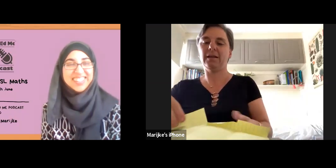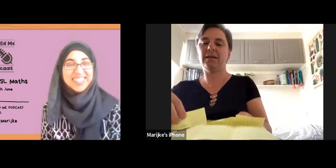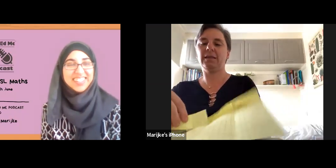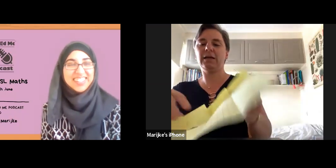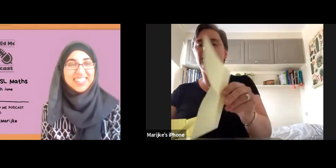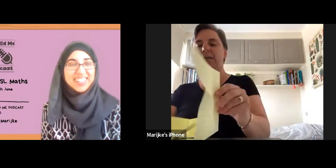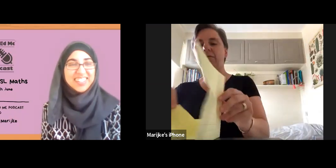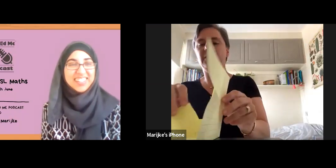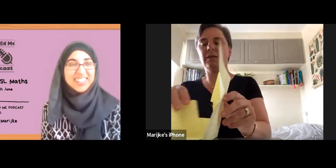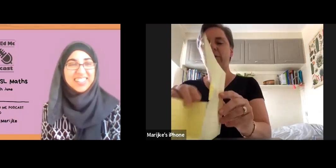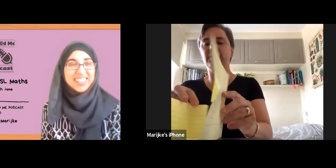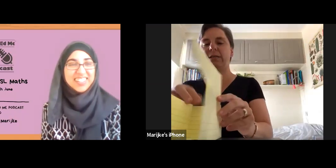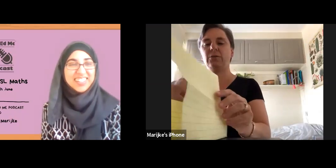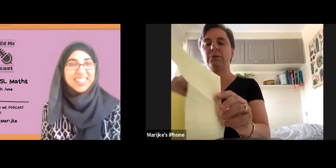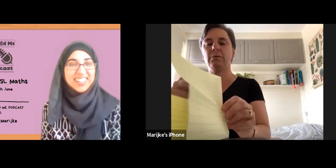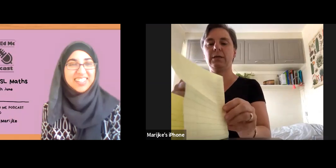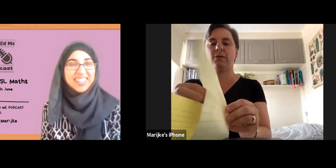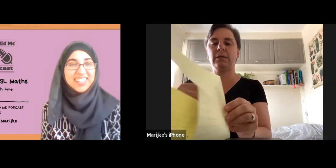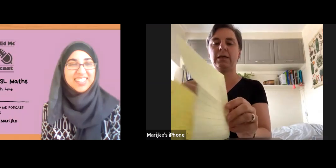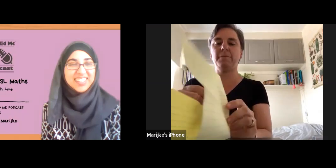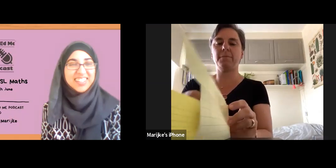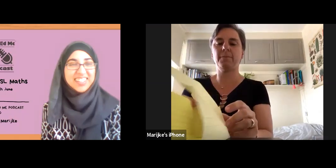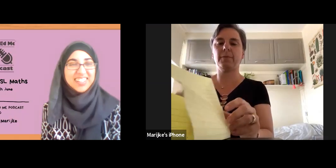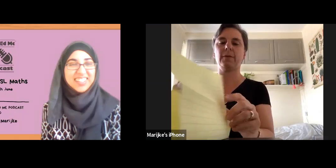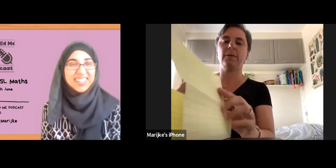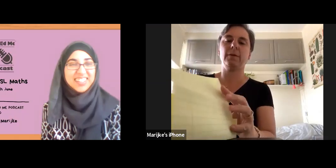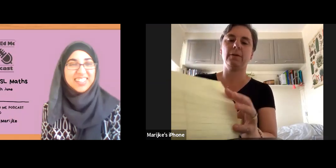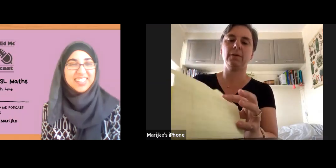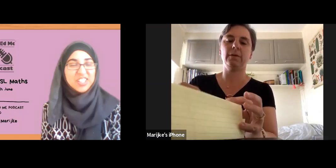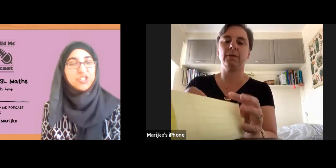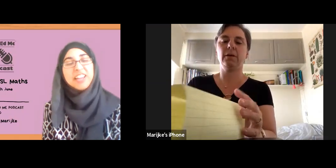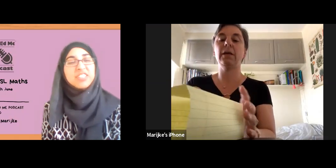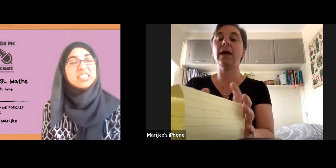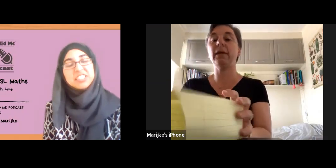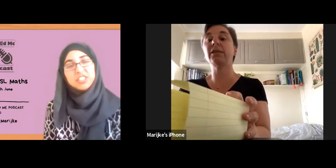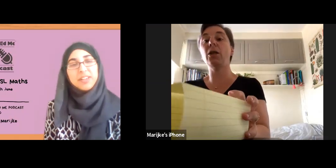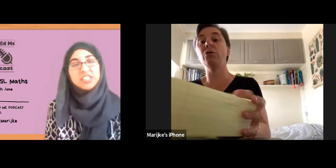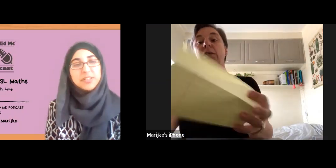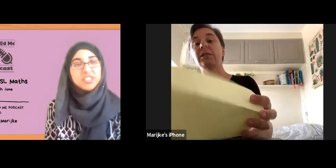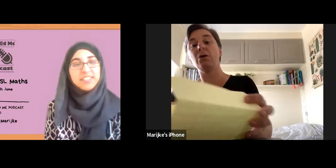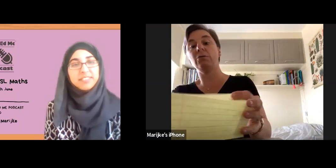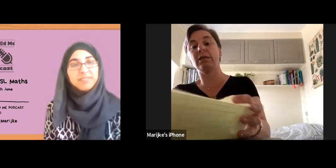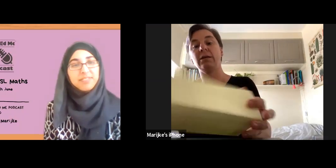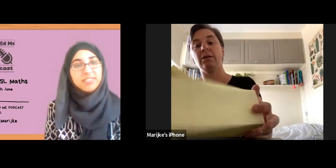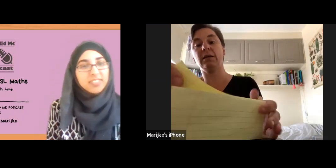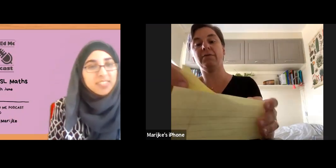And then where's my door? Oh, hang on. Yeah. Did you ever? Yes, it's closed. It's closed. Hang on. I've